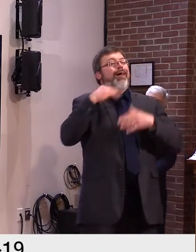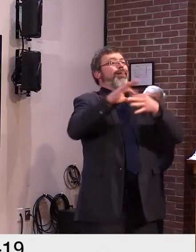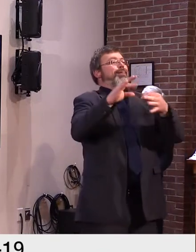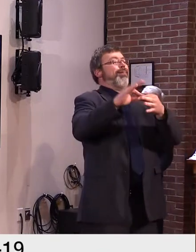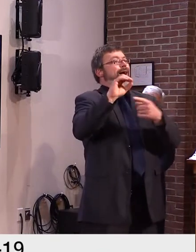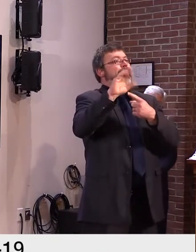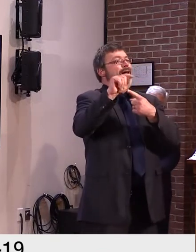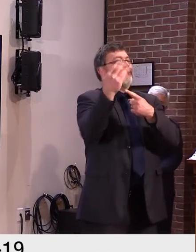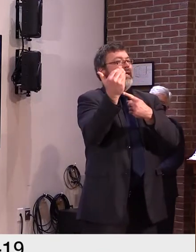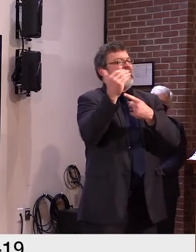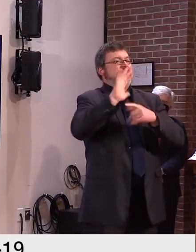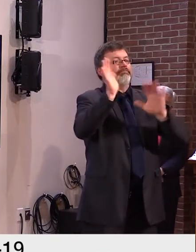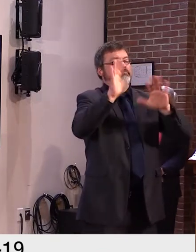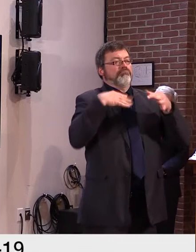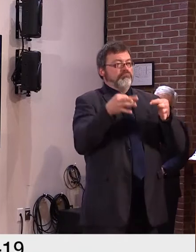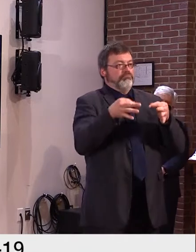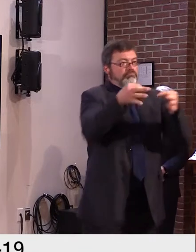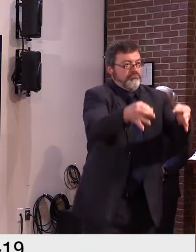the first of the year.